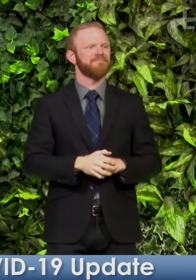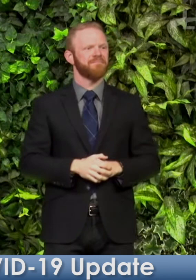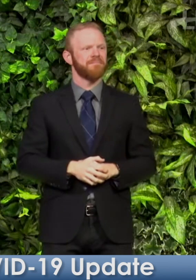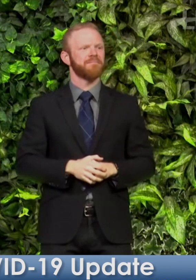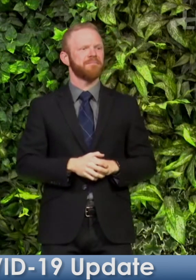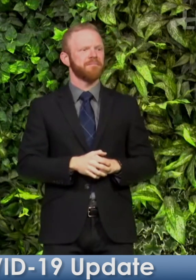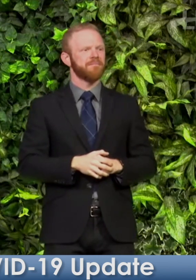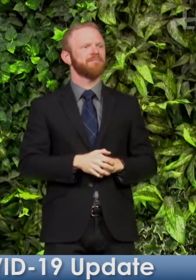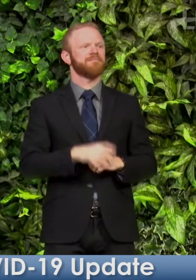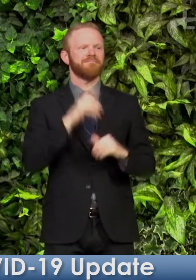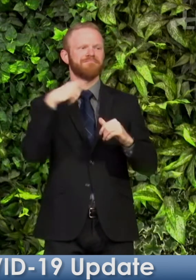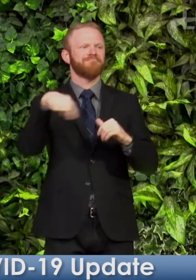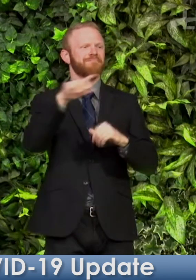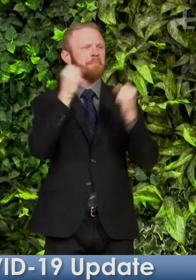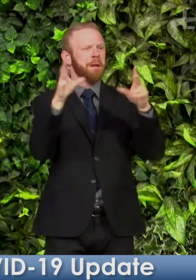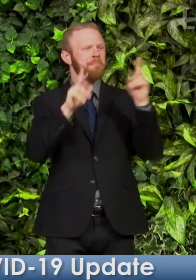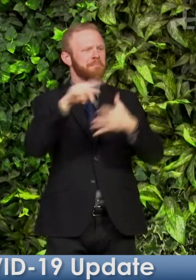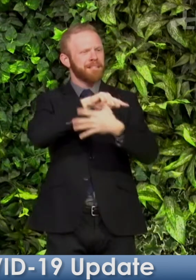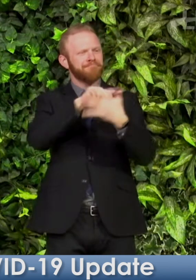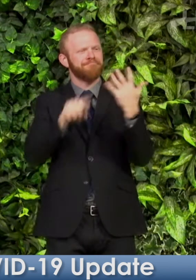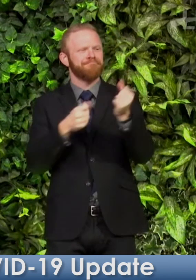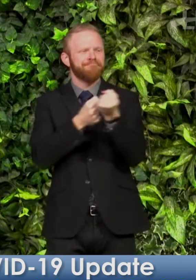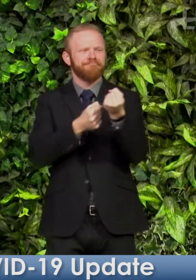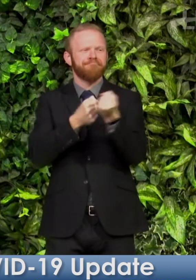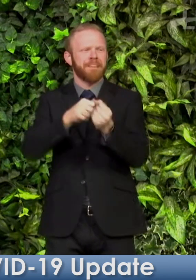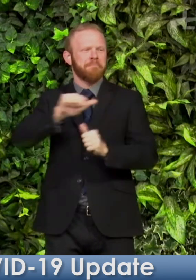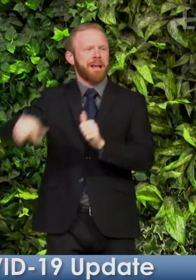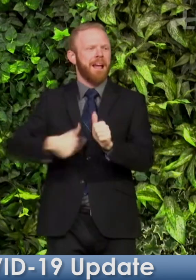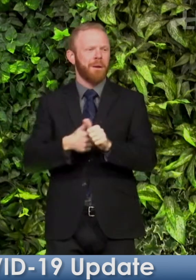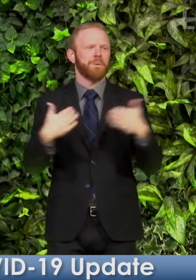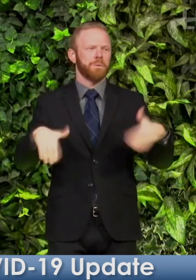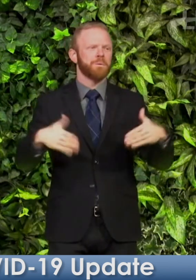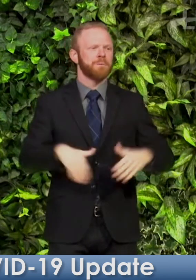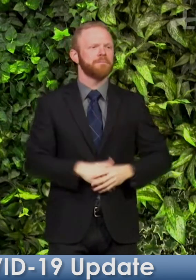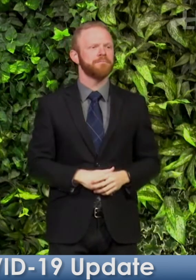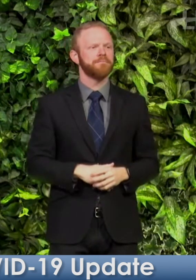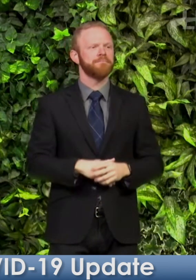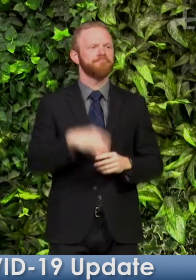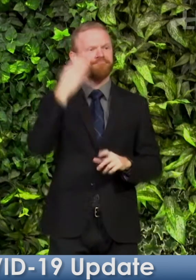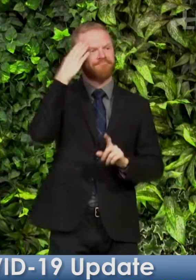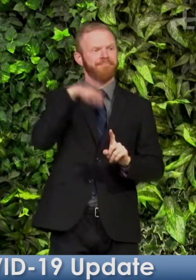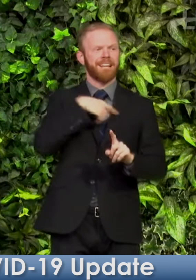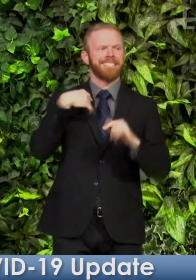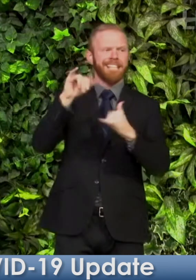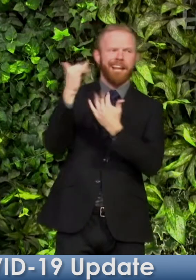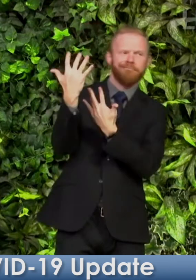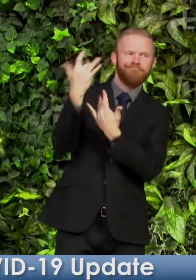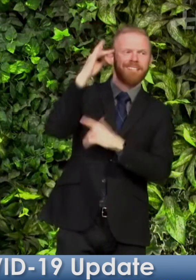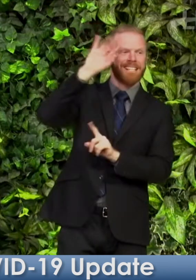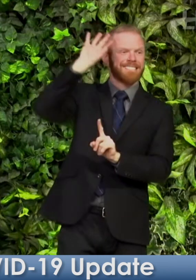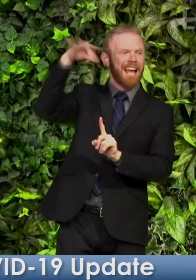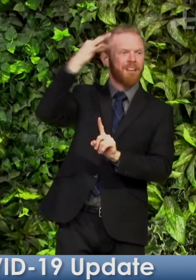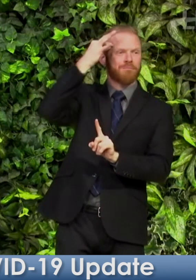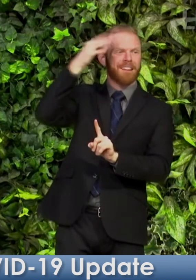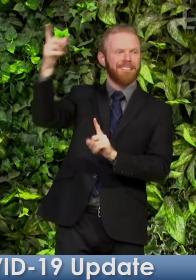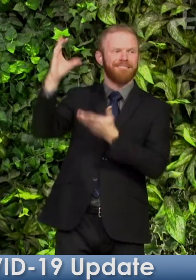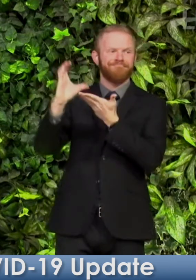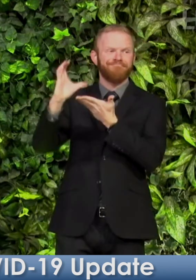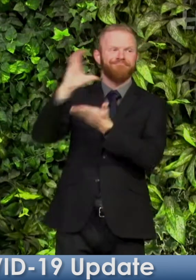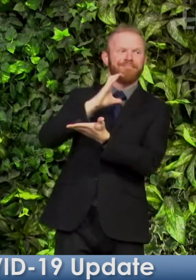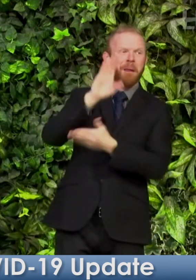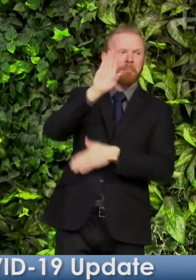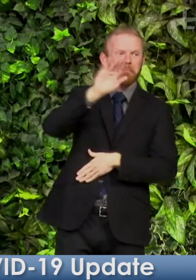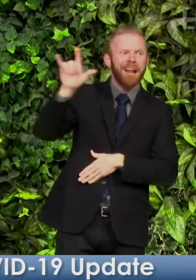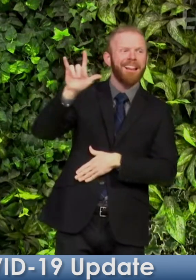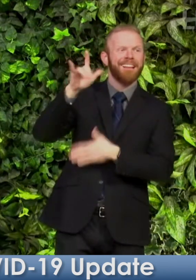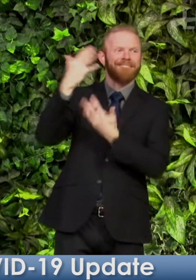all of us, because you know what? We're still waiting for the federal government. We're still waiting for that bill to bring real relief. And